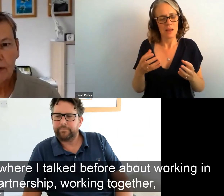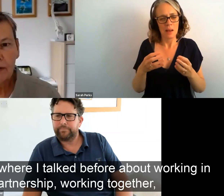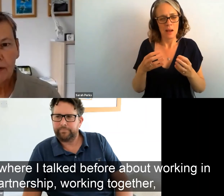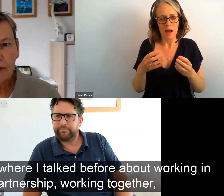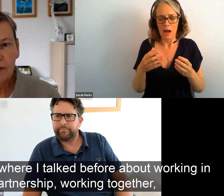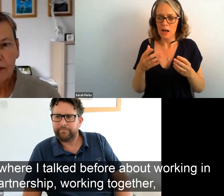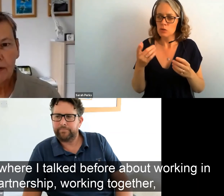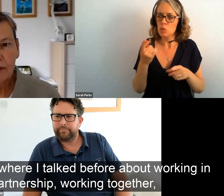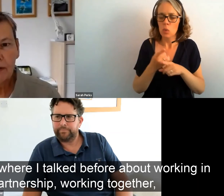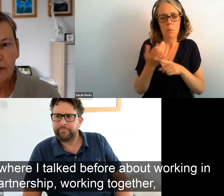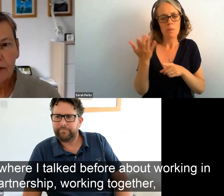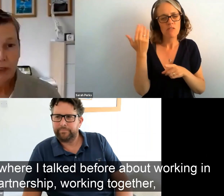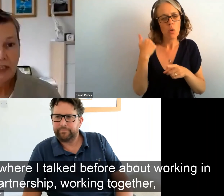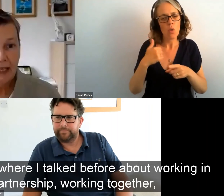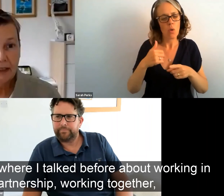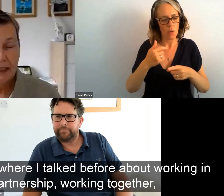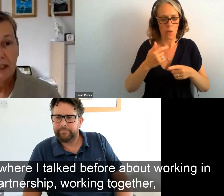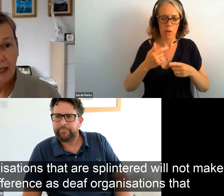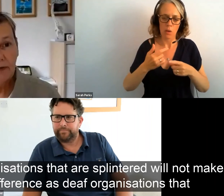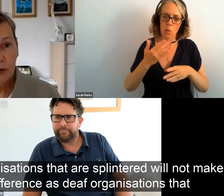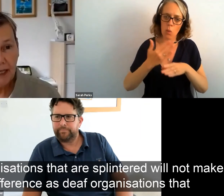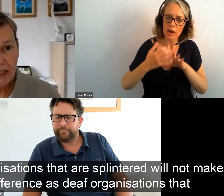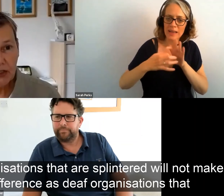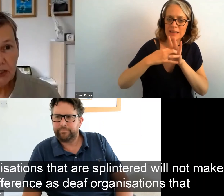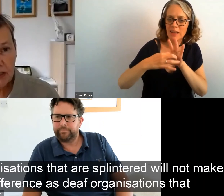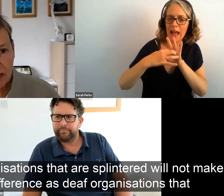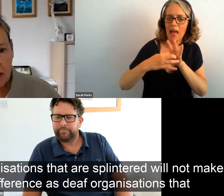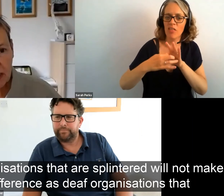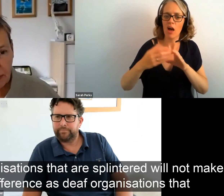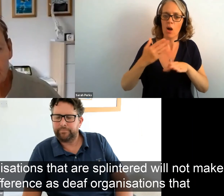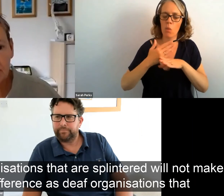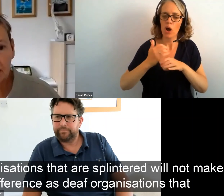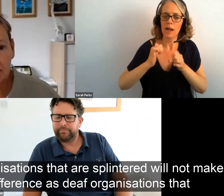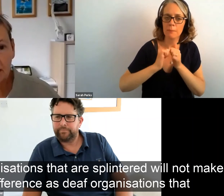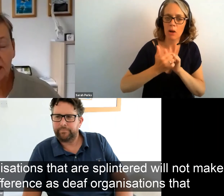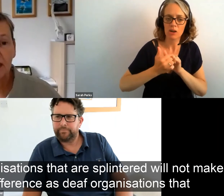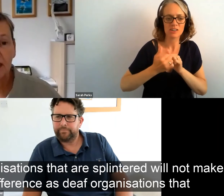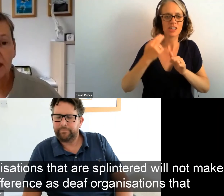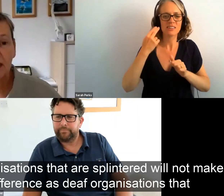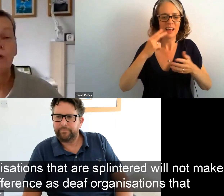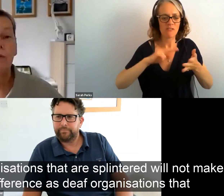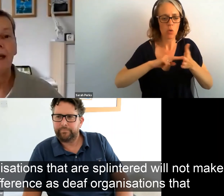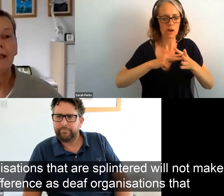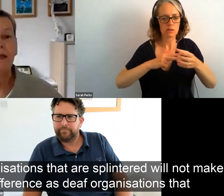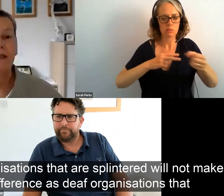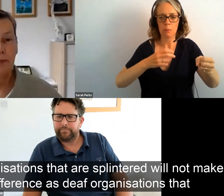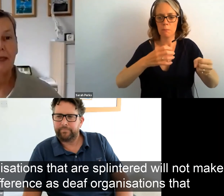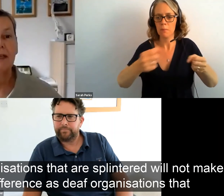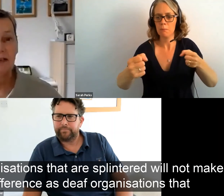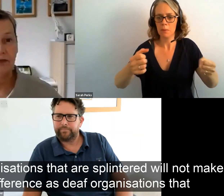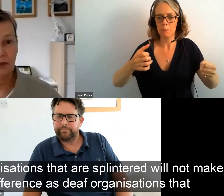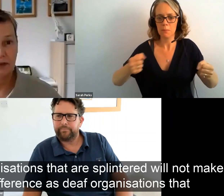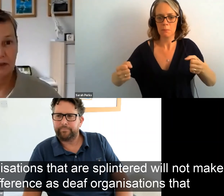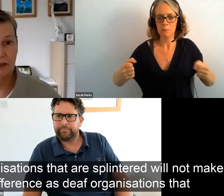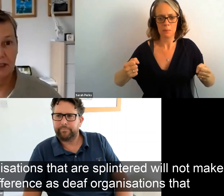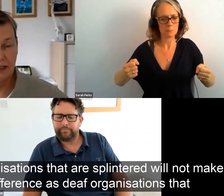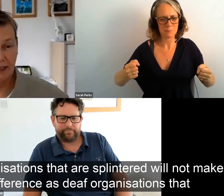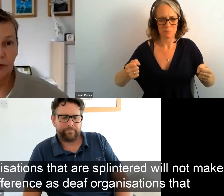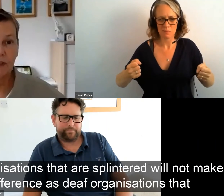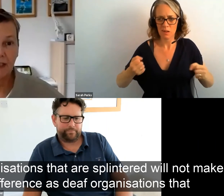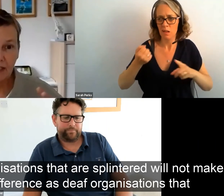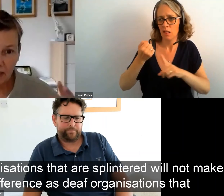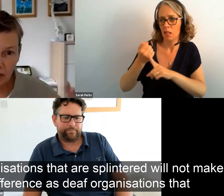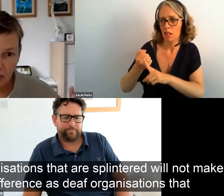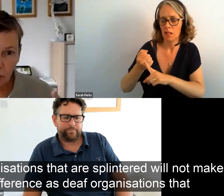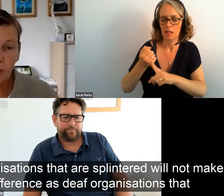working in partnership, working together. Deaf organisations that are splintered won't make as big a difference as